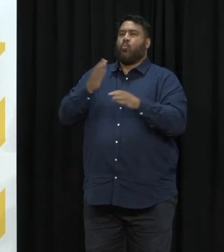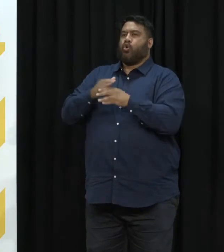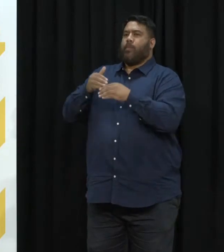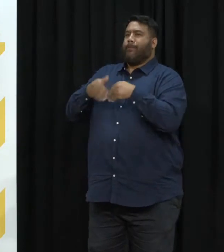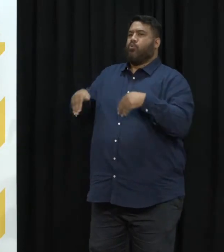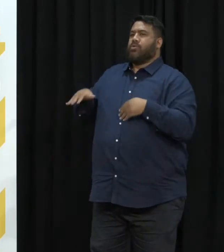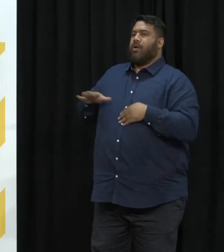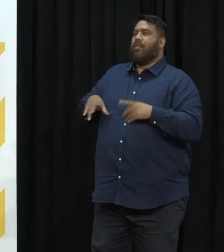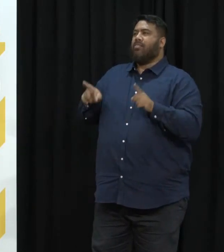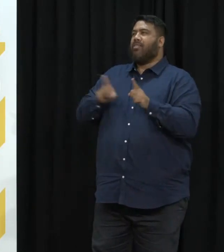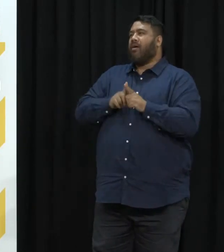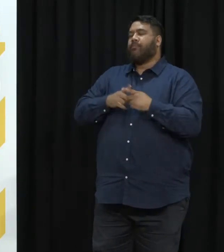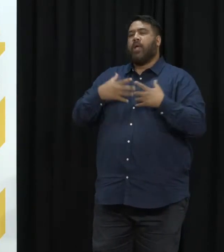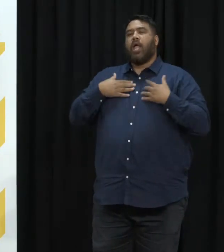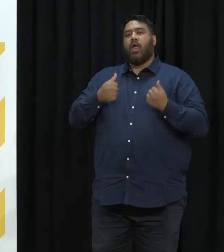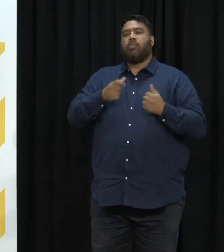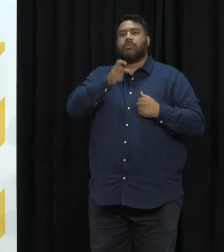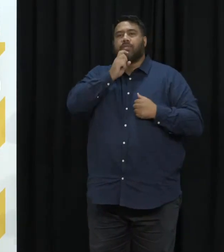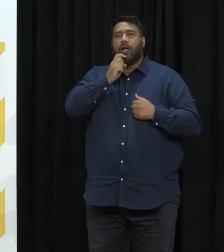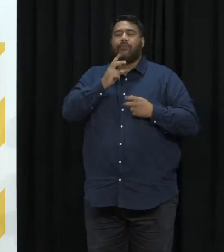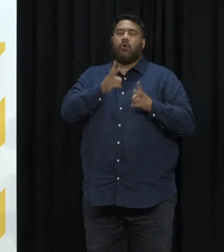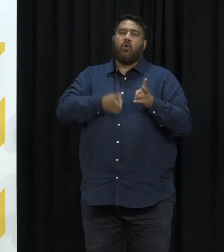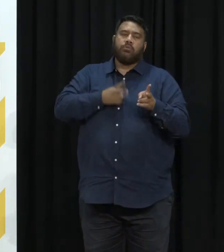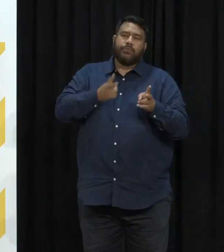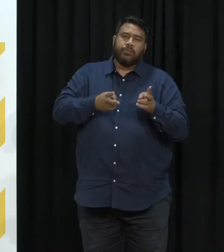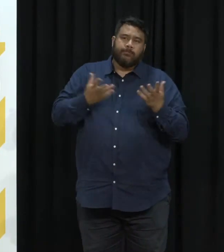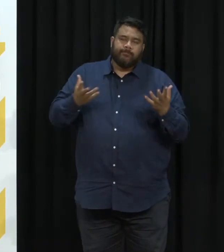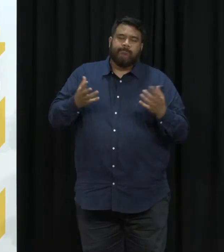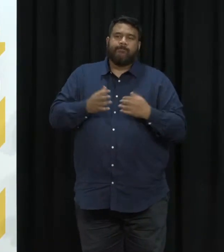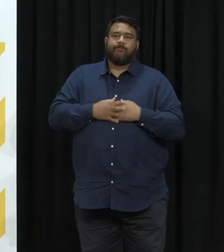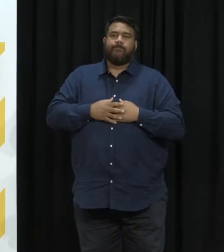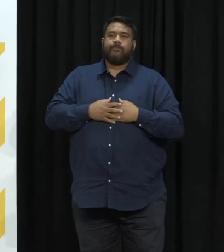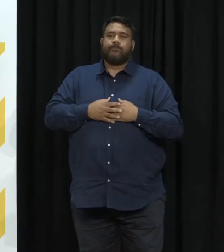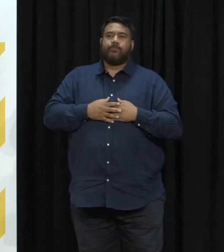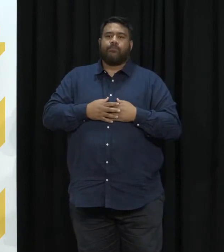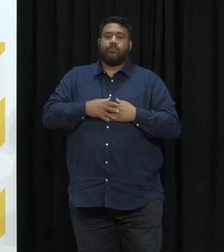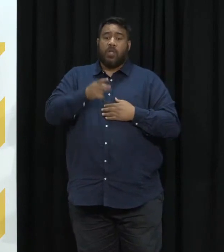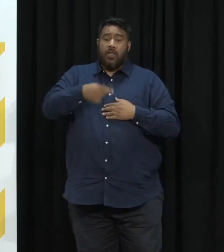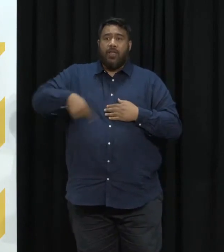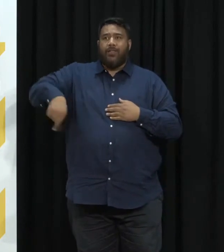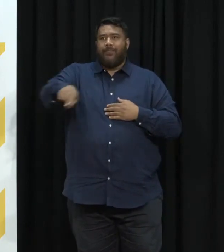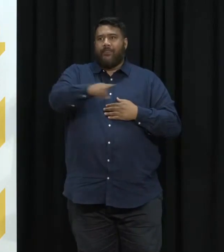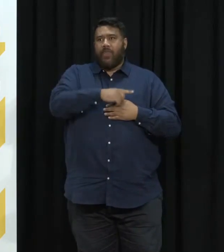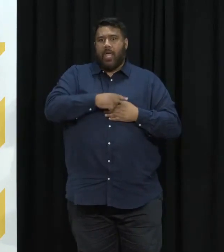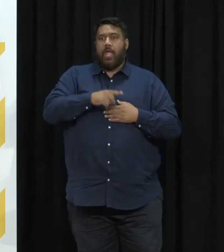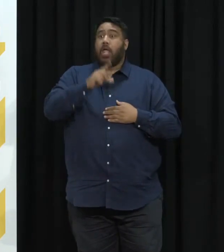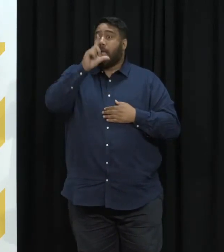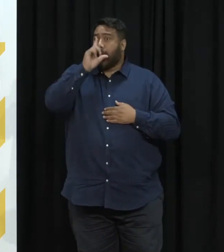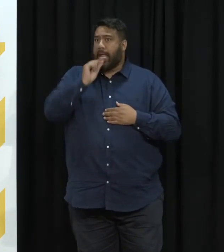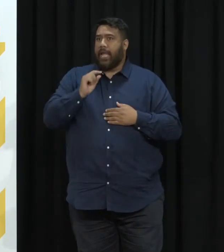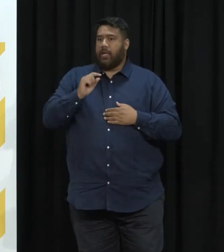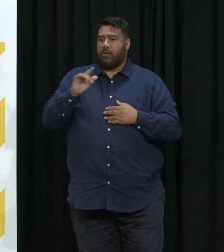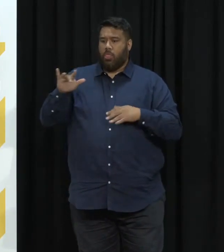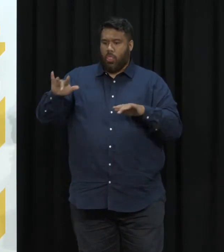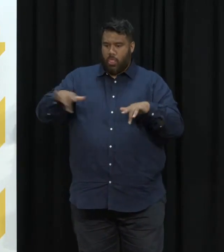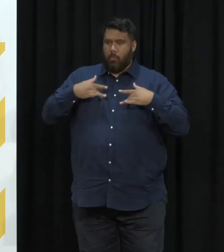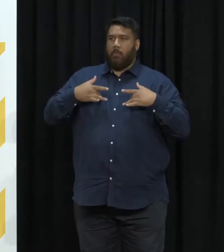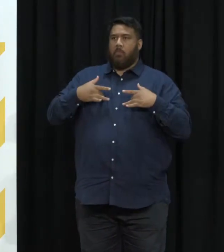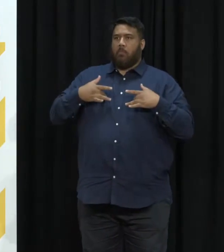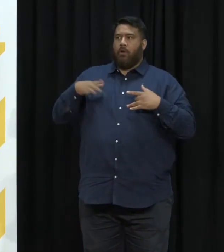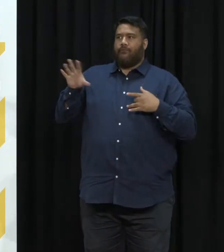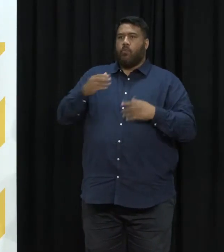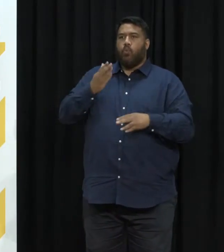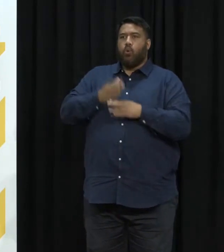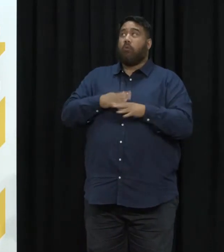while providing care. We've chosen this group of New Zealanders on the basis they are most likely to pick up the virus through work, but also because